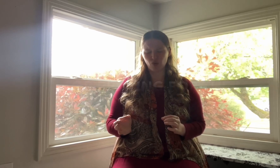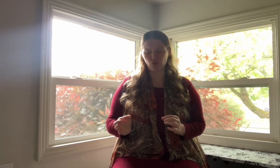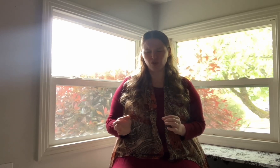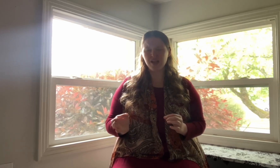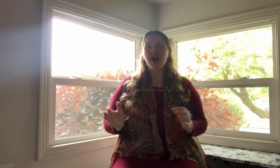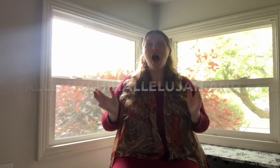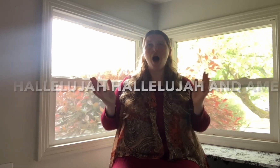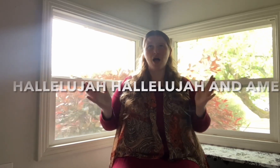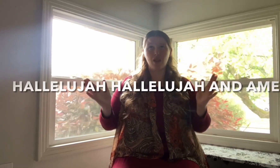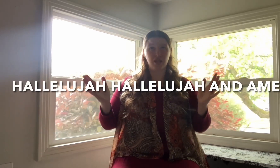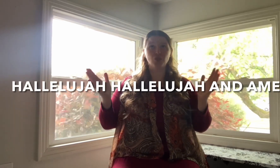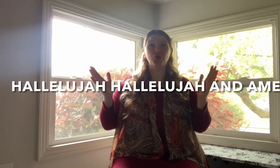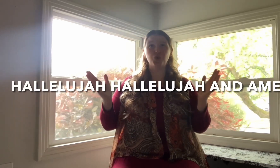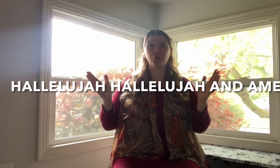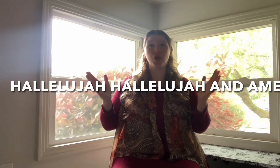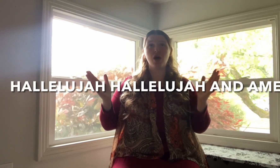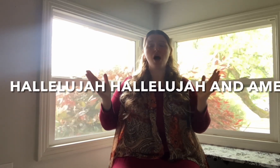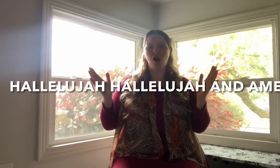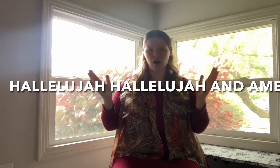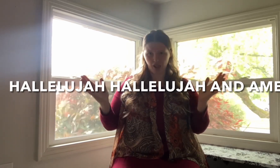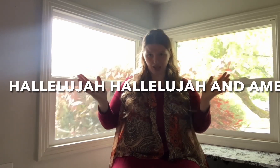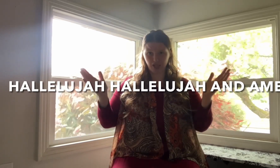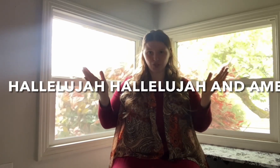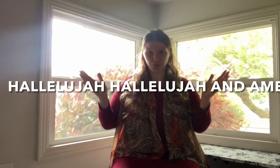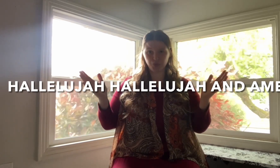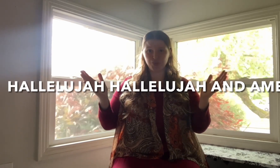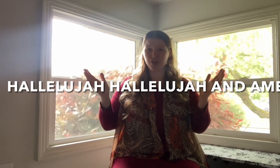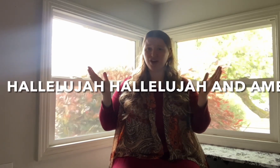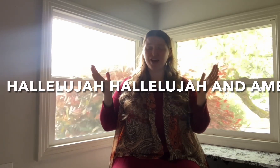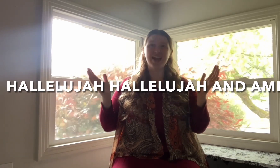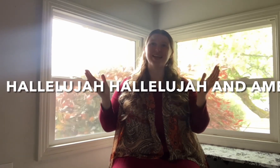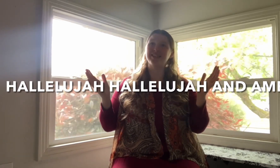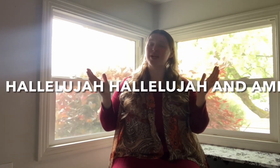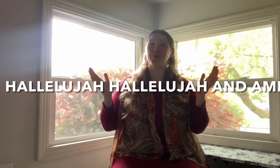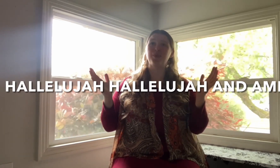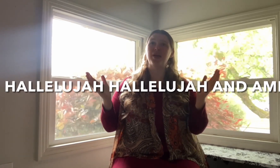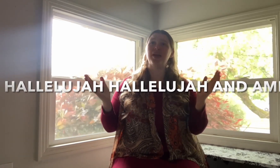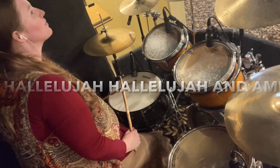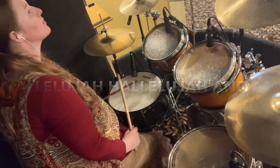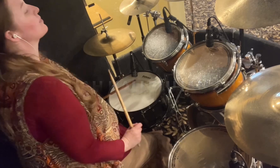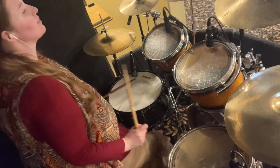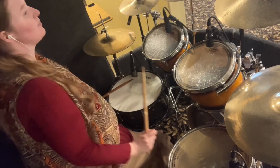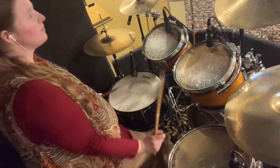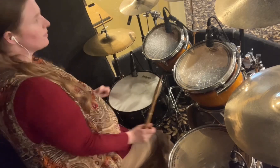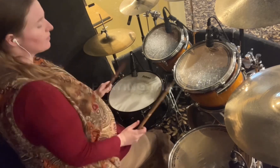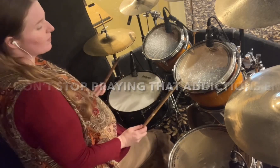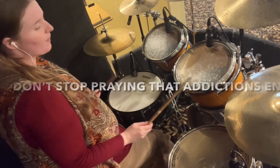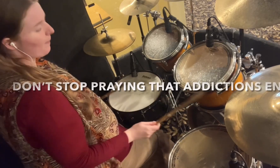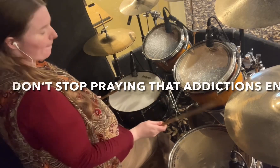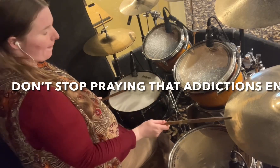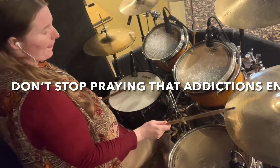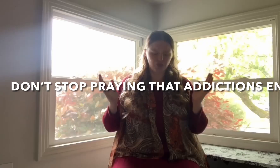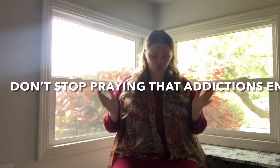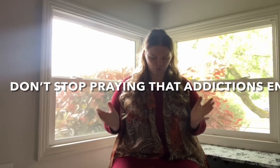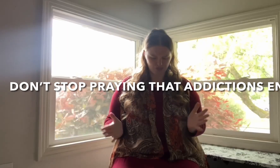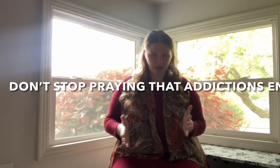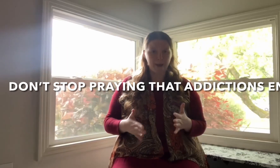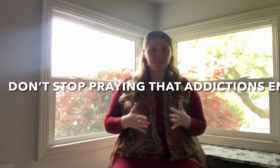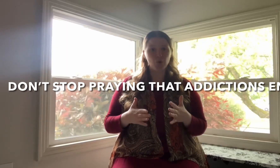miracle. Hallelujah, hallelujah, and amen. Don't stop